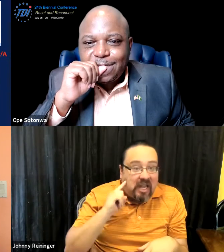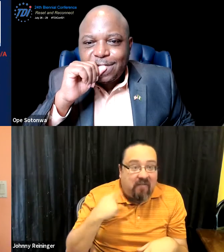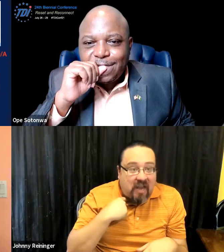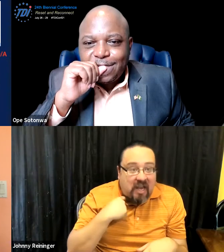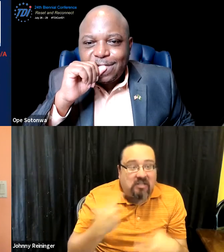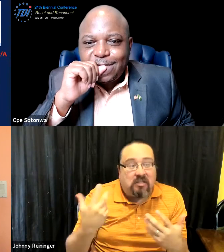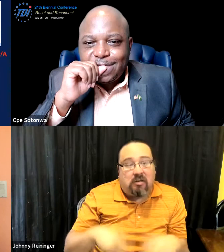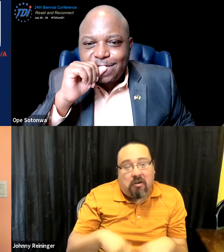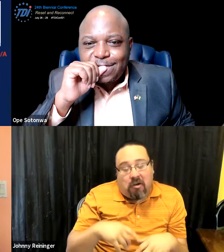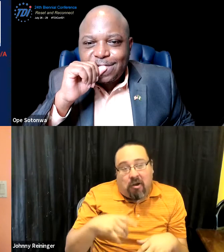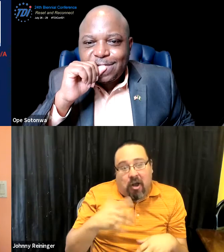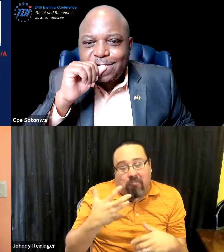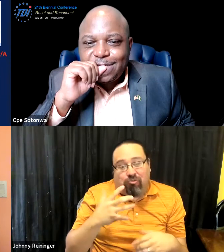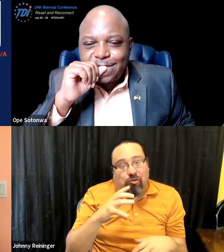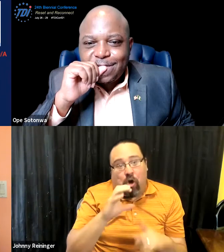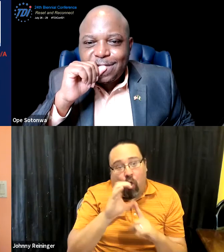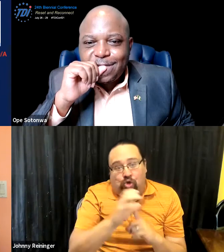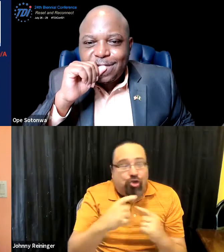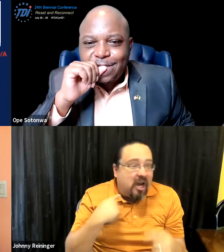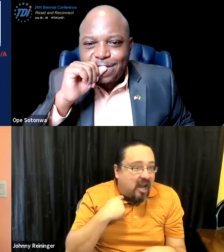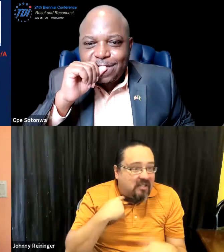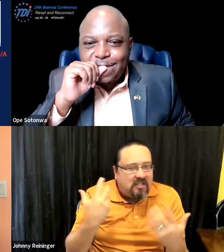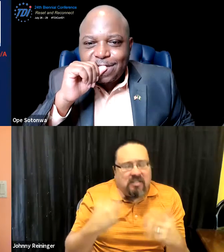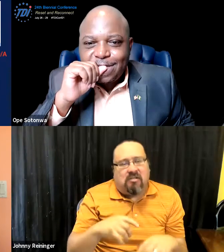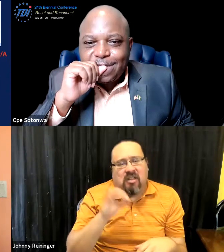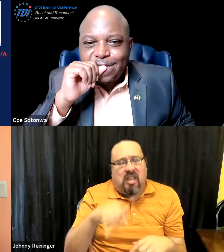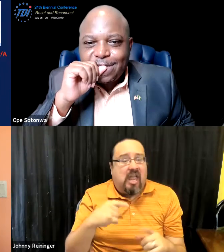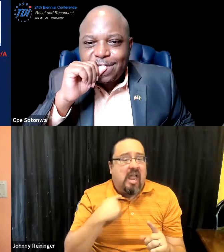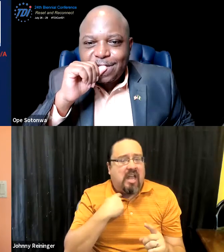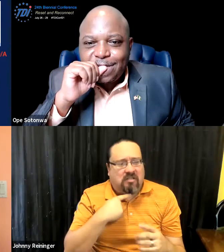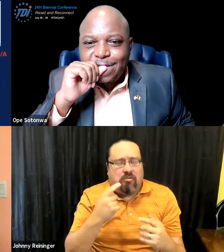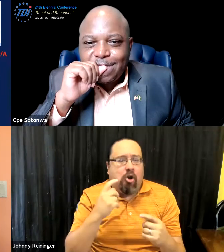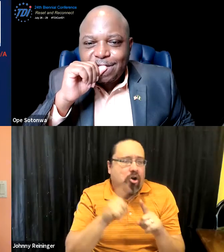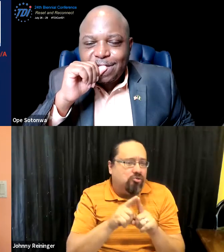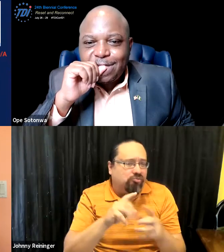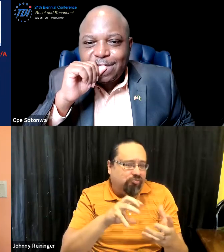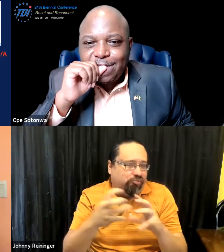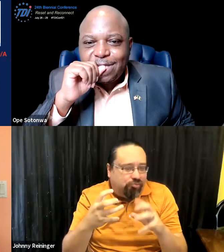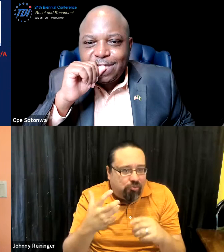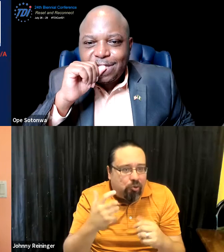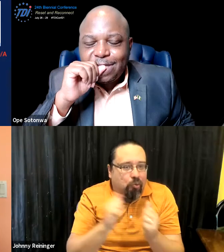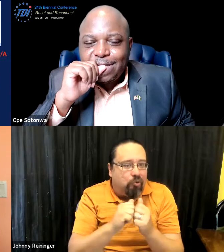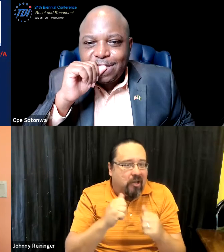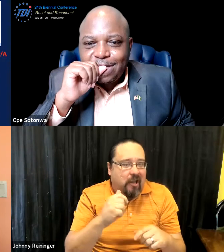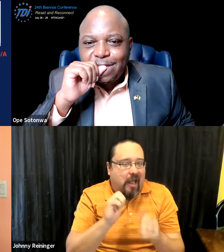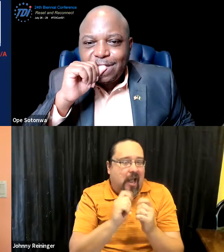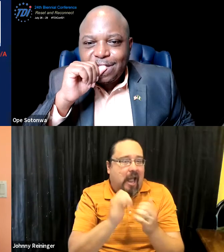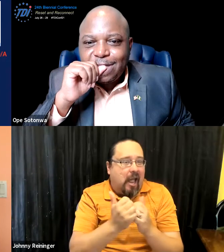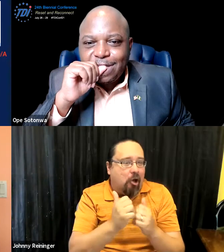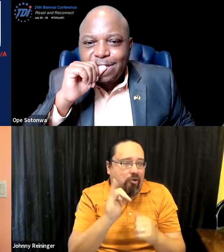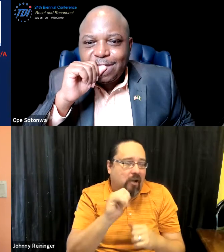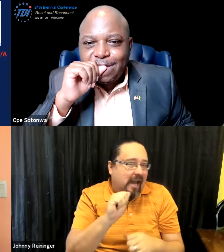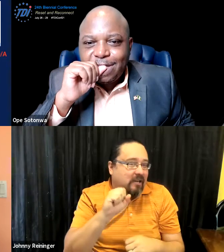automated speech recognition. A lot of people who have accents or did the deaf accent or cultural accents, these accents will